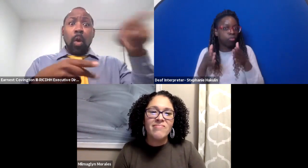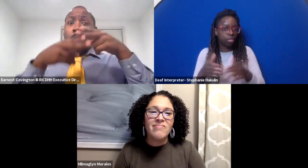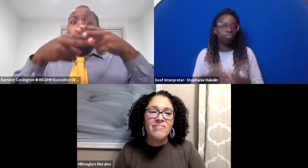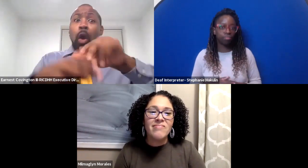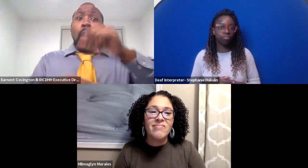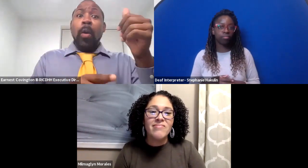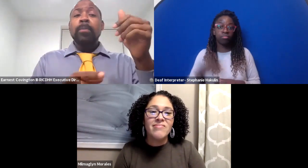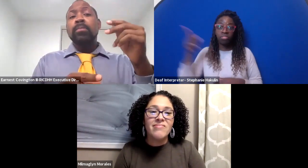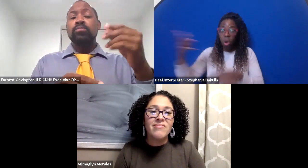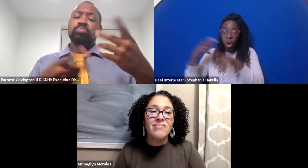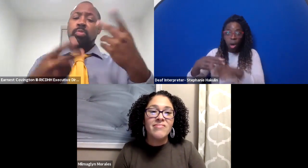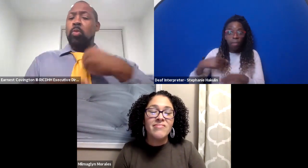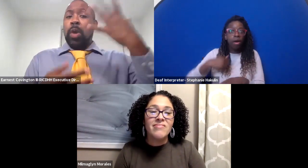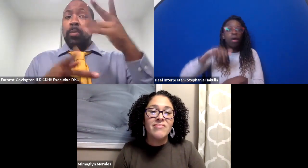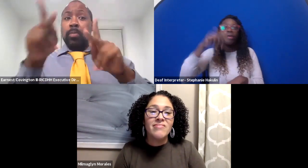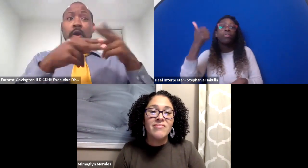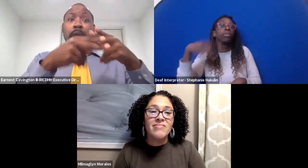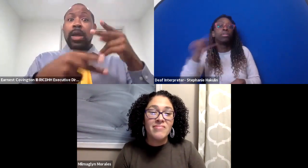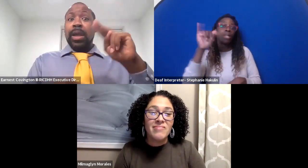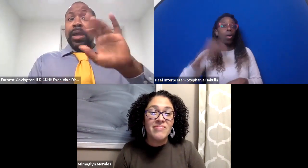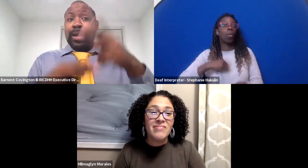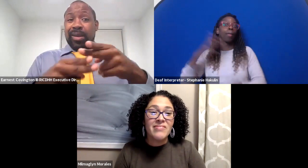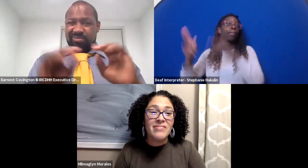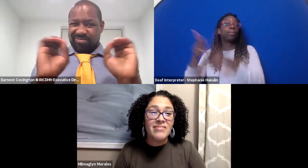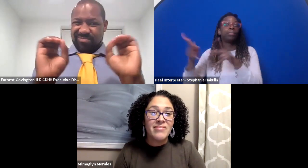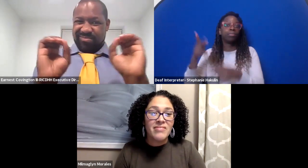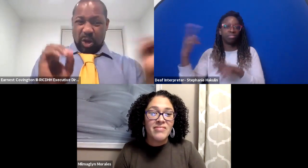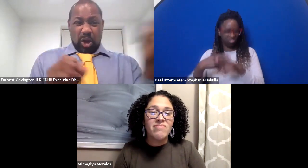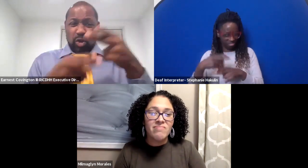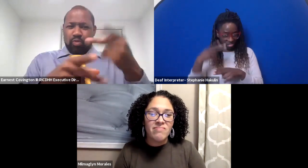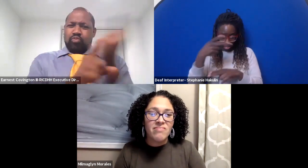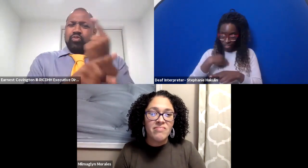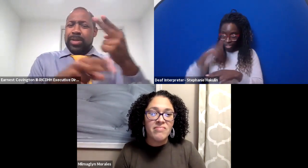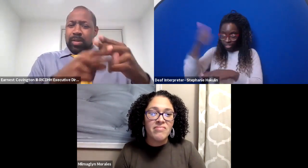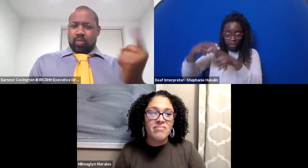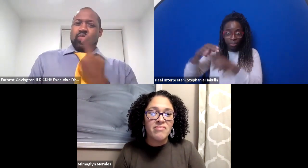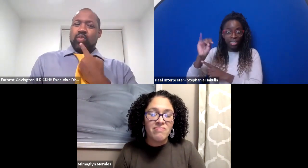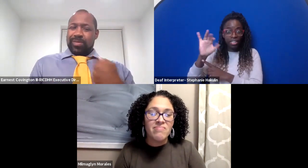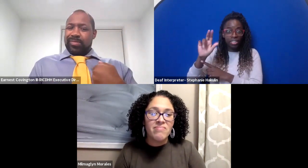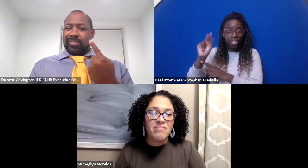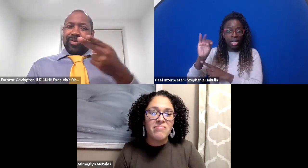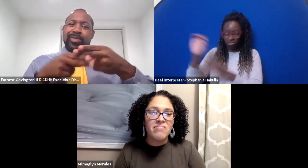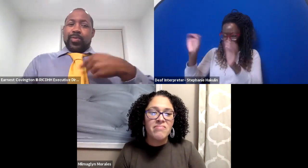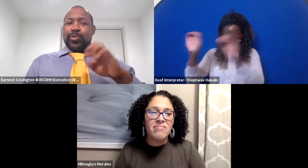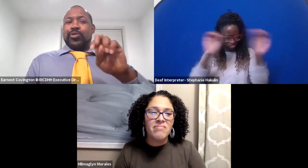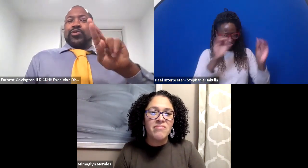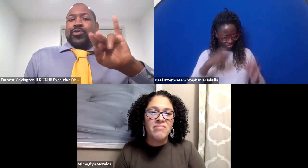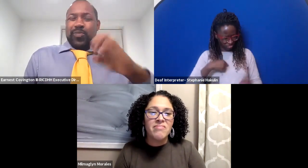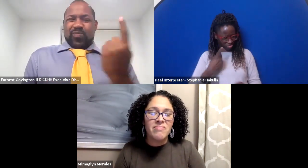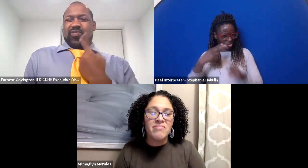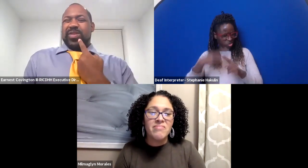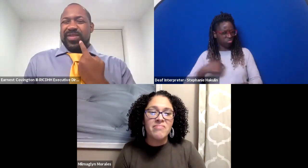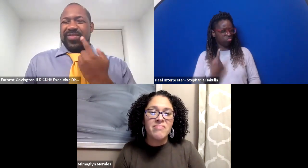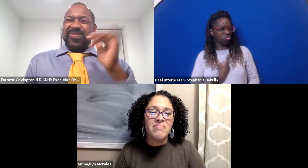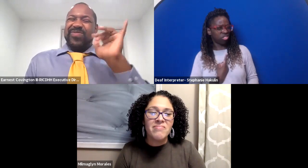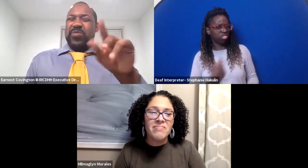nickname, I could relate to that so strongly. You know, white people, maybe nicknames aren't such a big deal, but